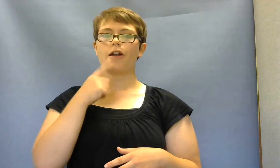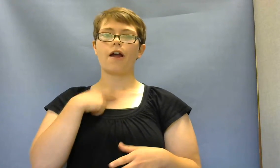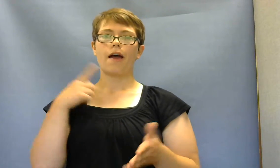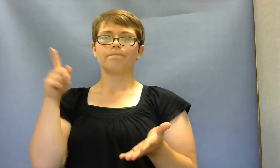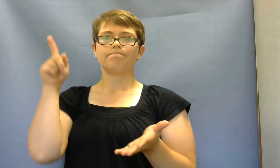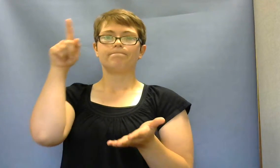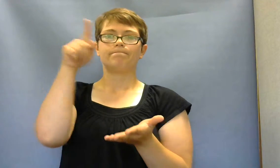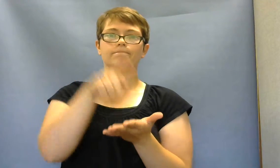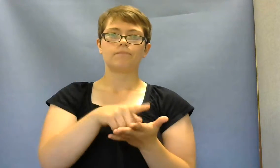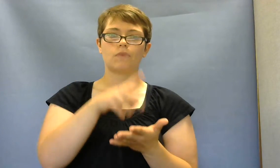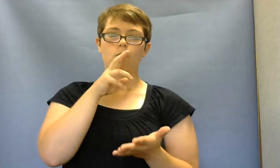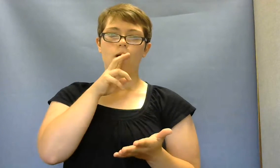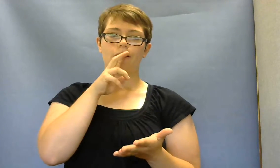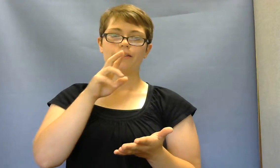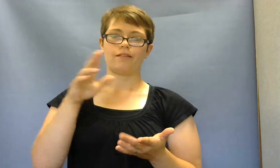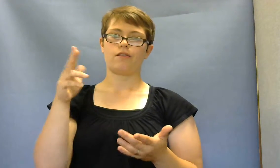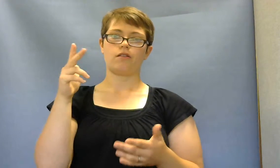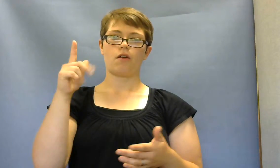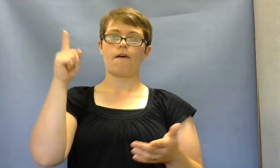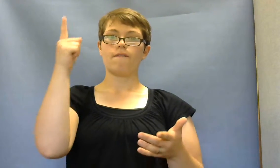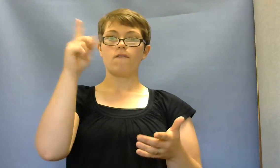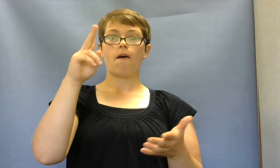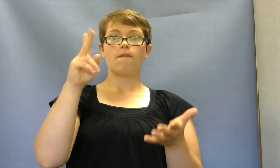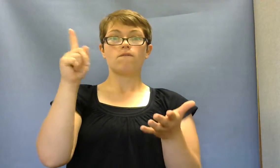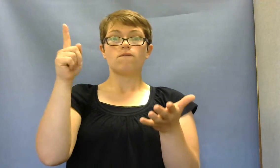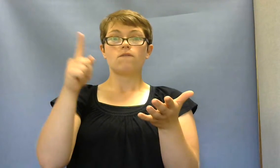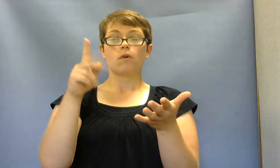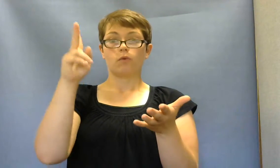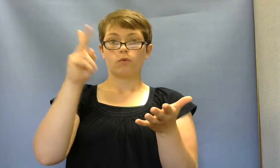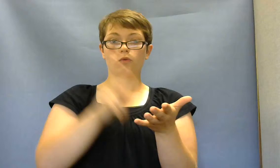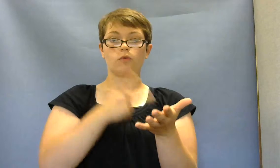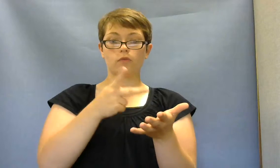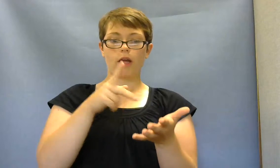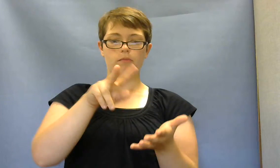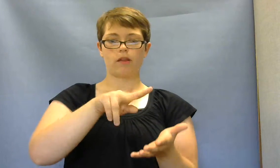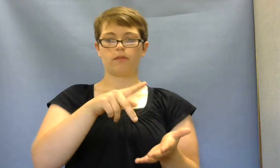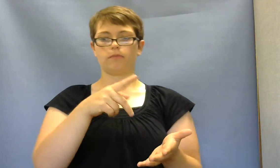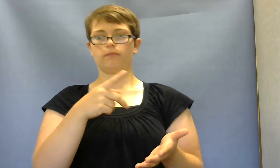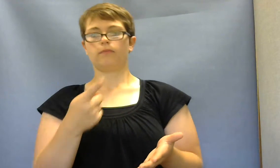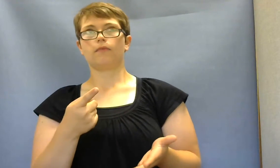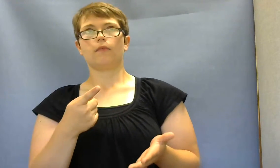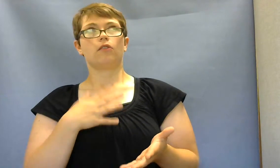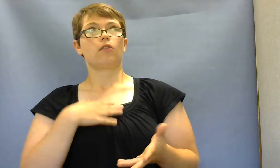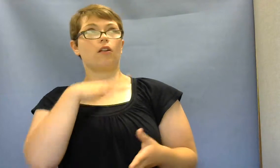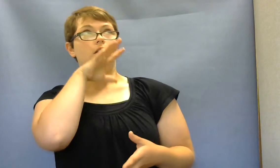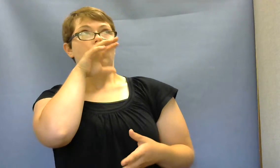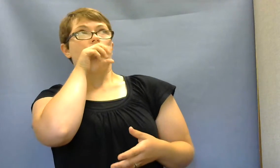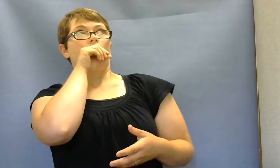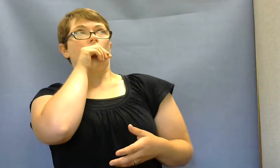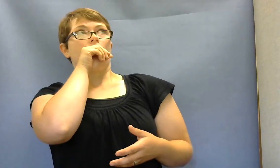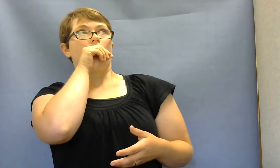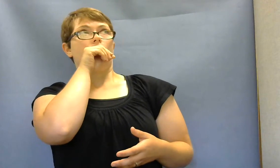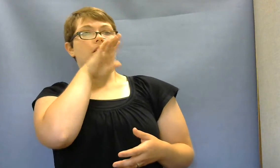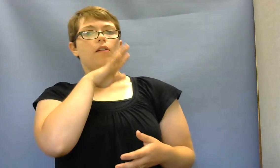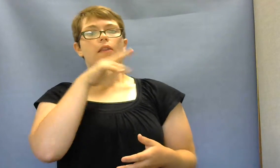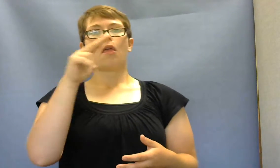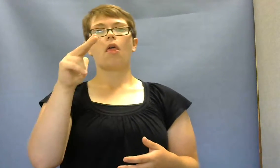time, in my mind, knowing that I wanted to get out of here because of the bullying in my